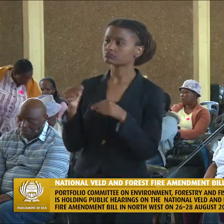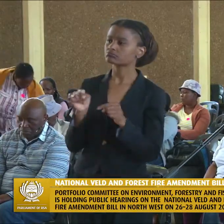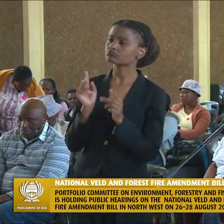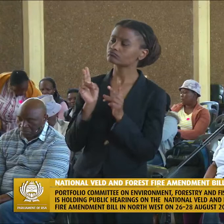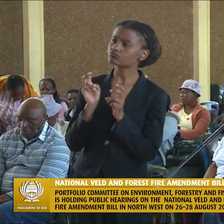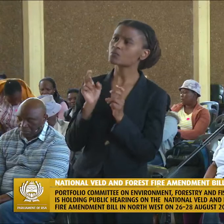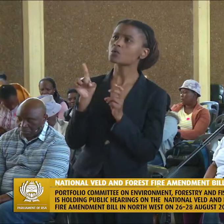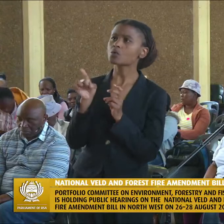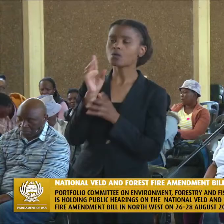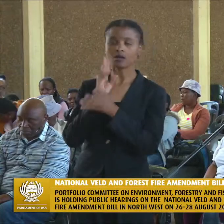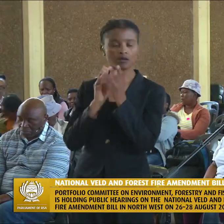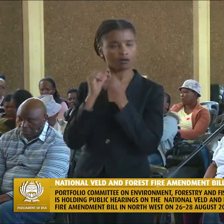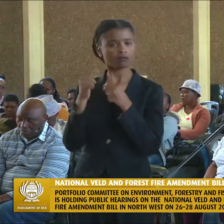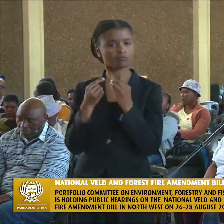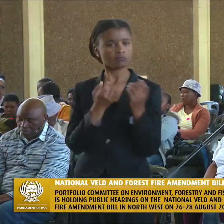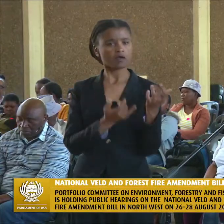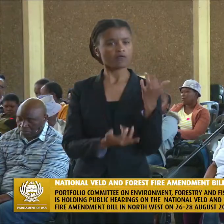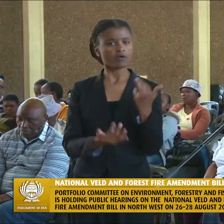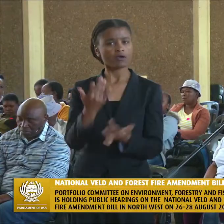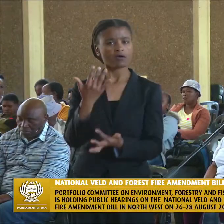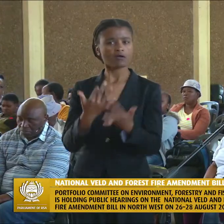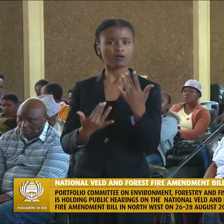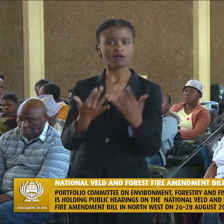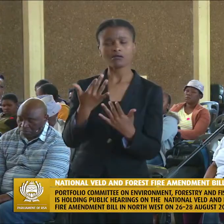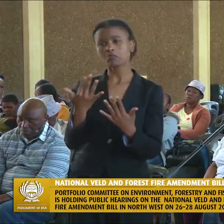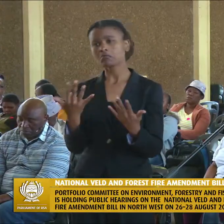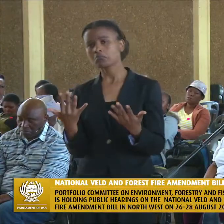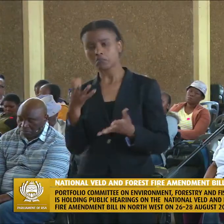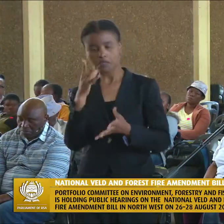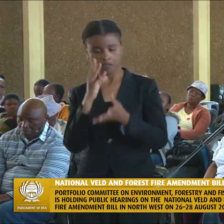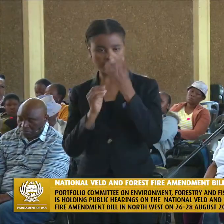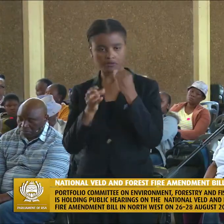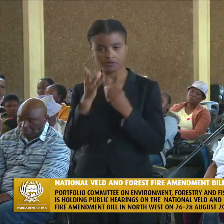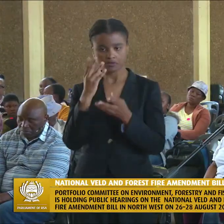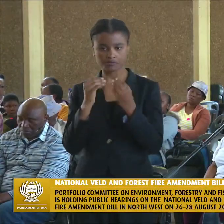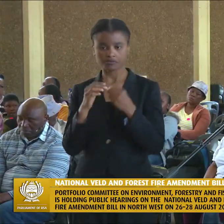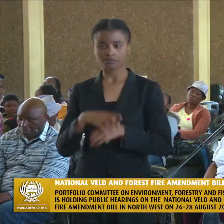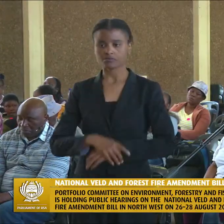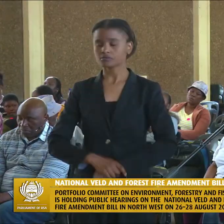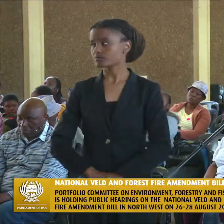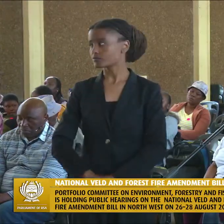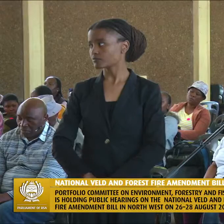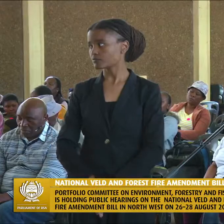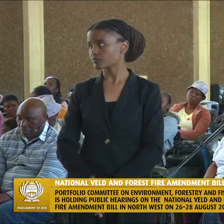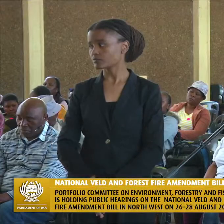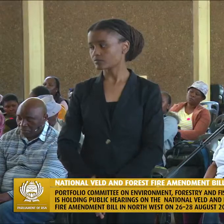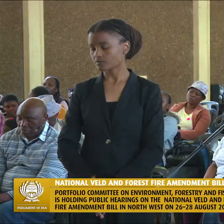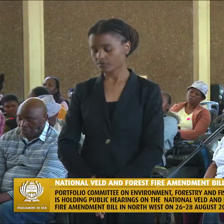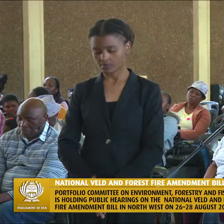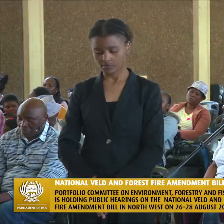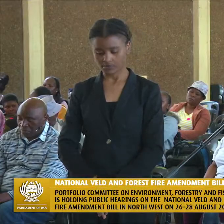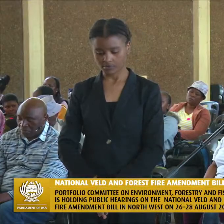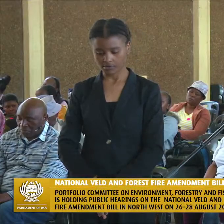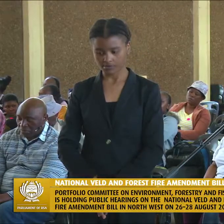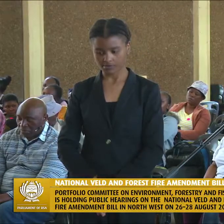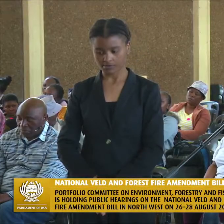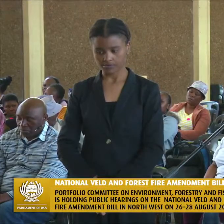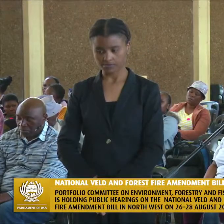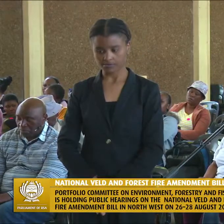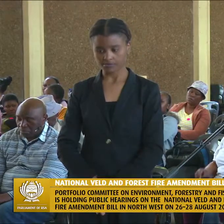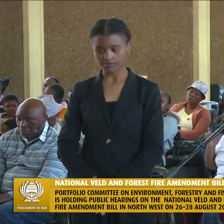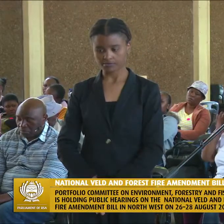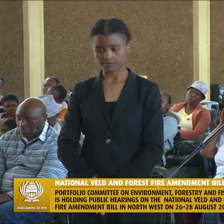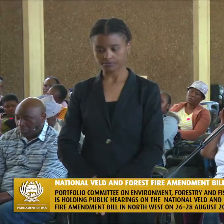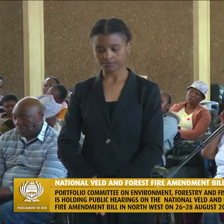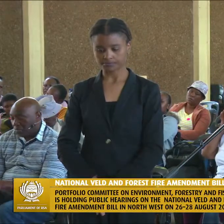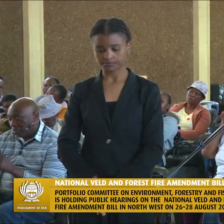i am here on my personal capacity to come here or to learn some other things about the